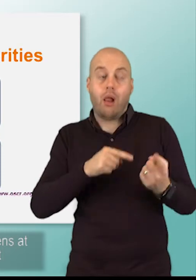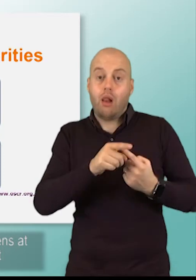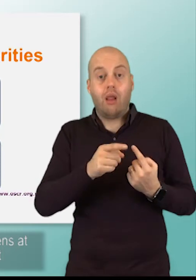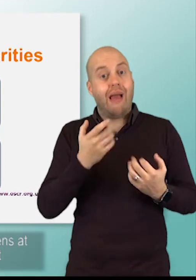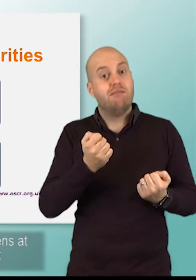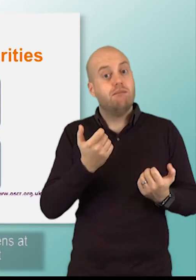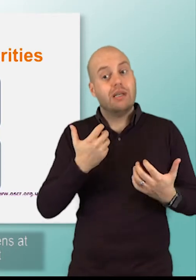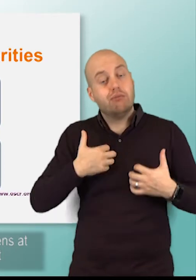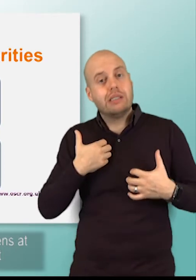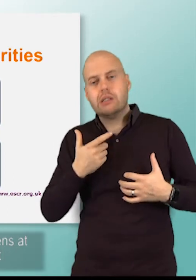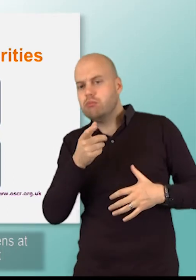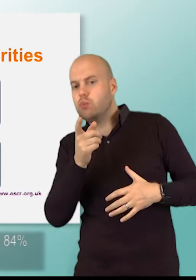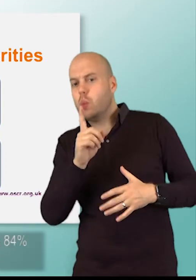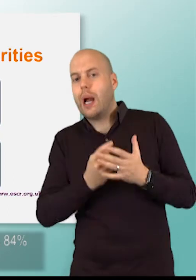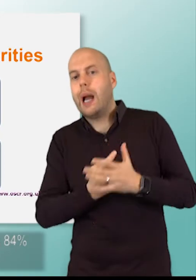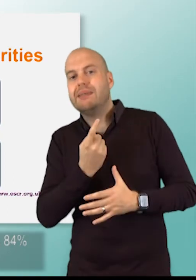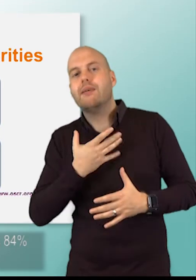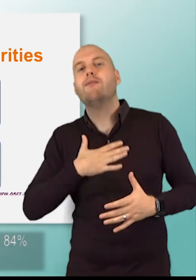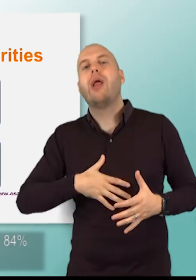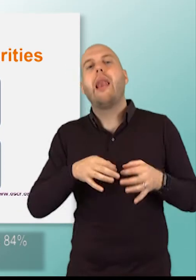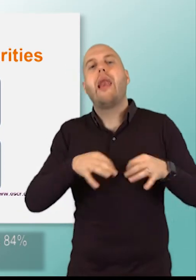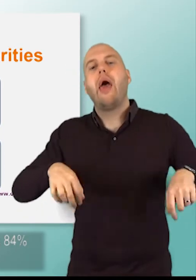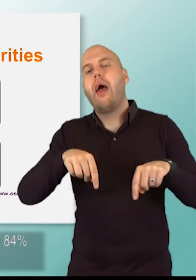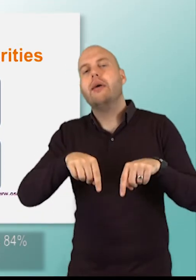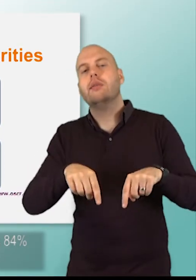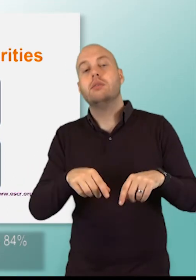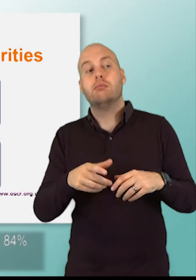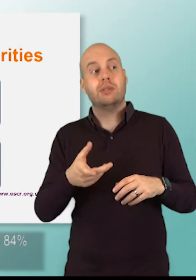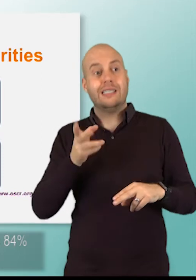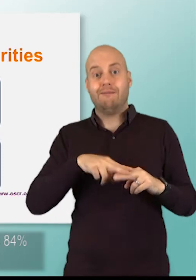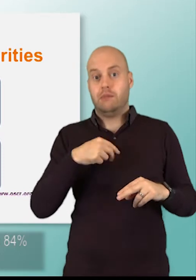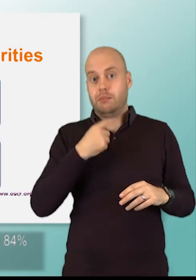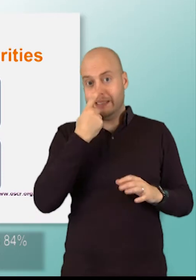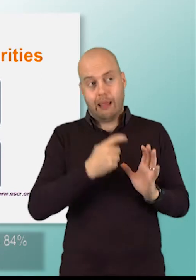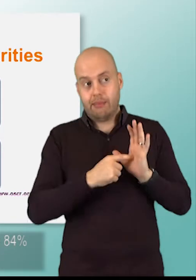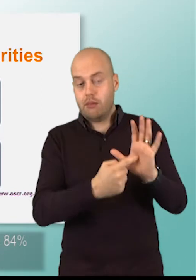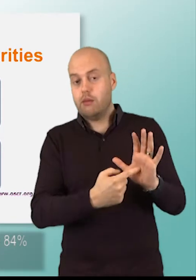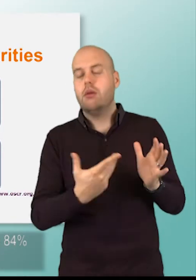and being able to demonstrate that clearly is a way of improving trust.